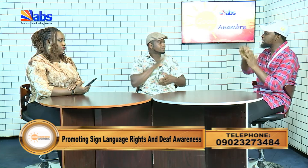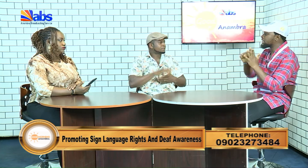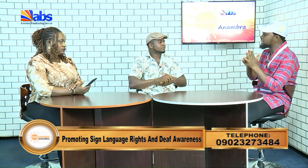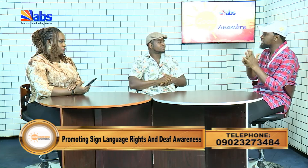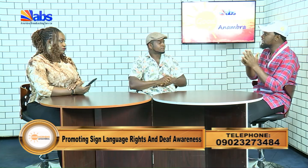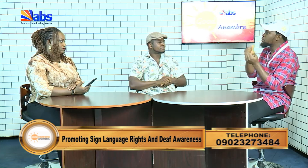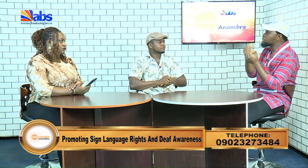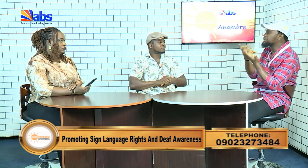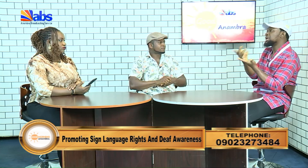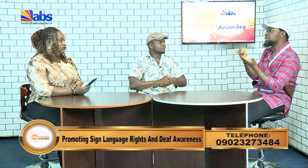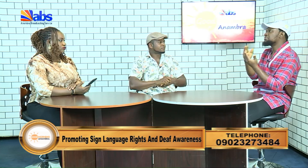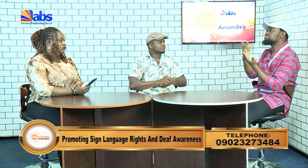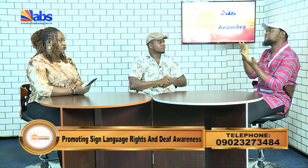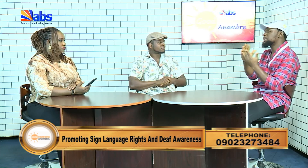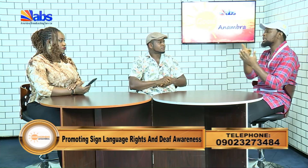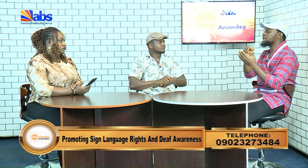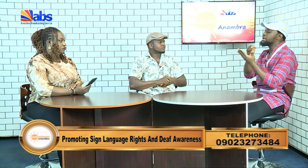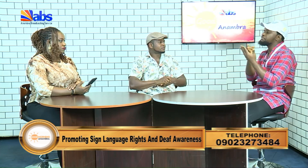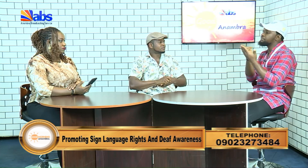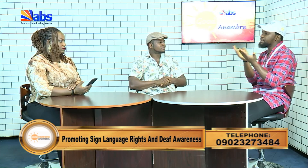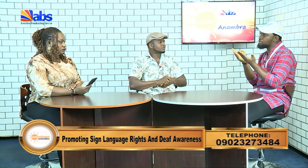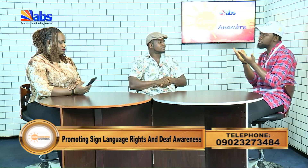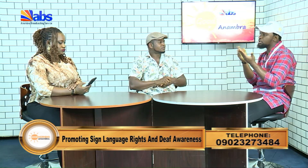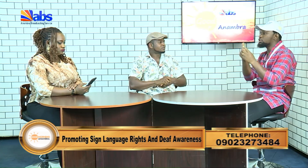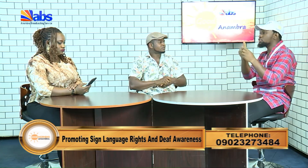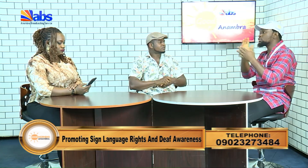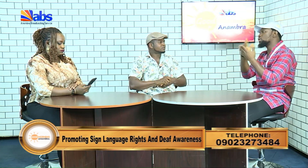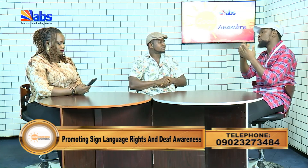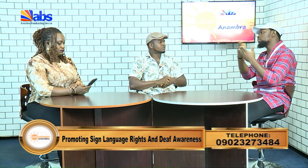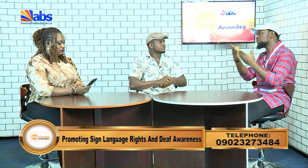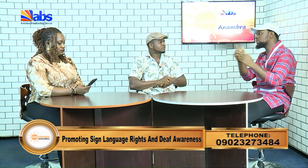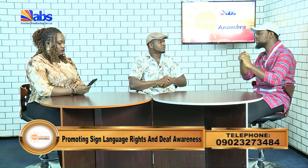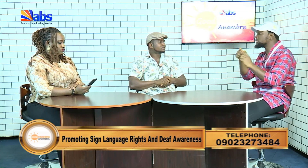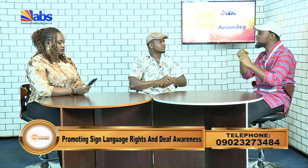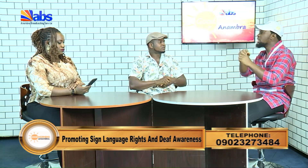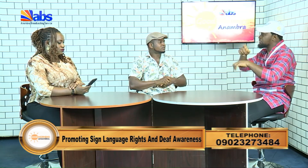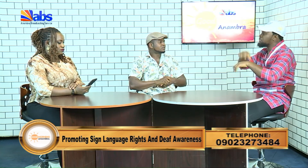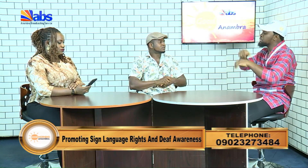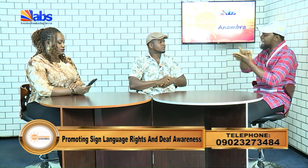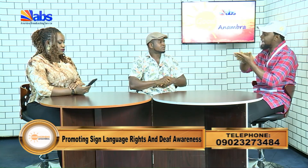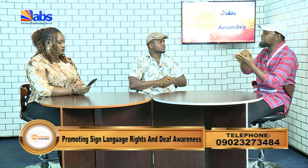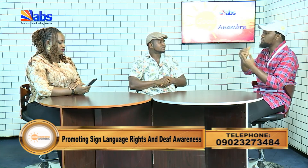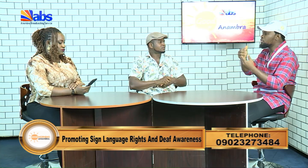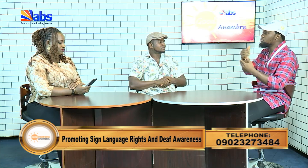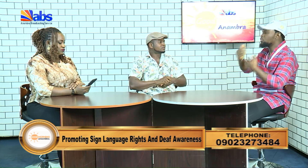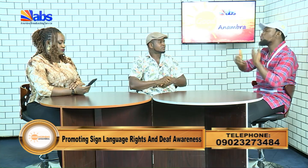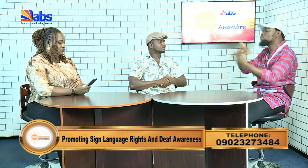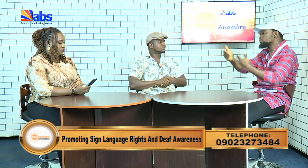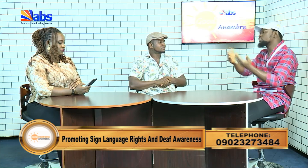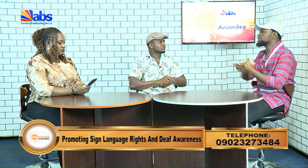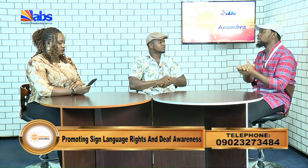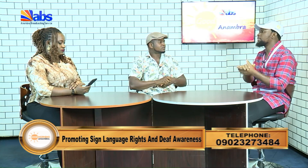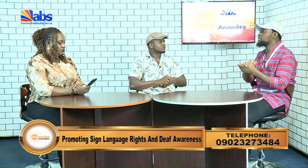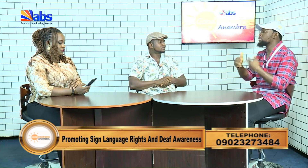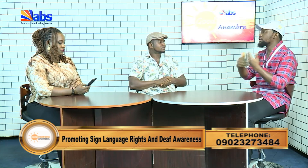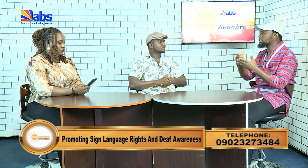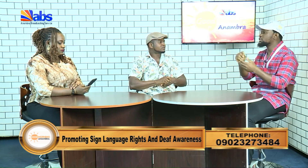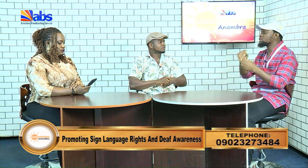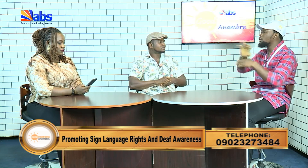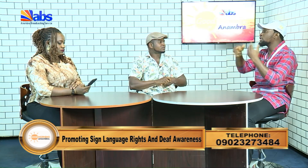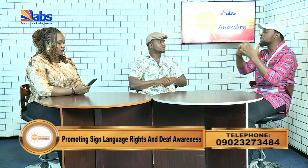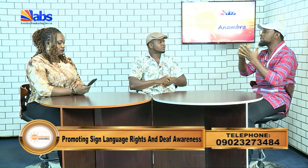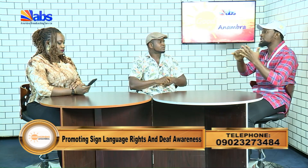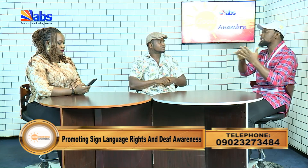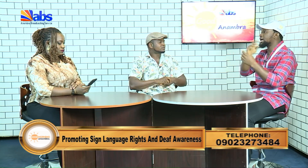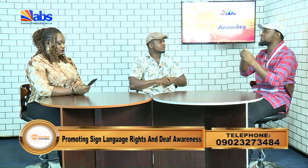Abia State, which probably he failed due to one or two things, but with time, we'll keep on progressing. So